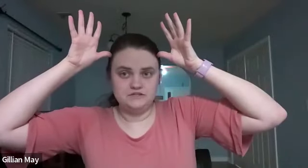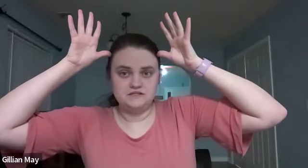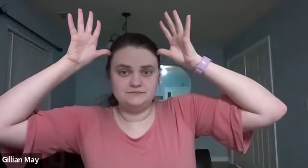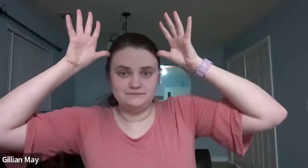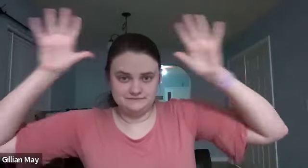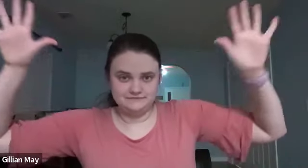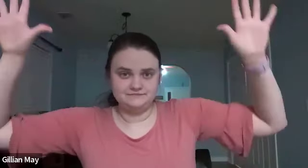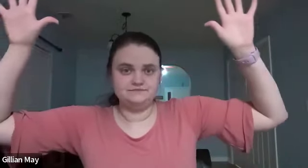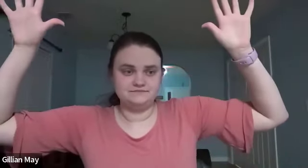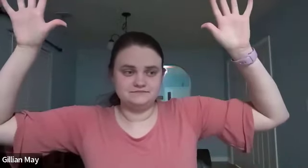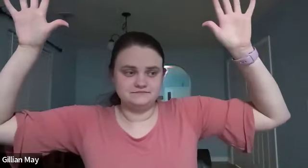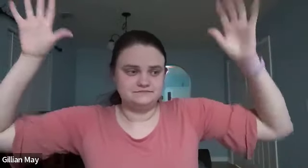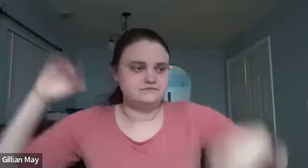moose.